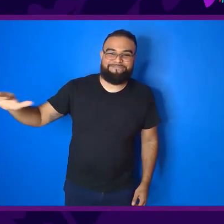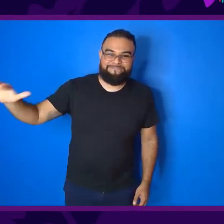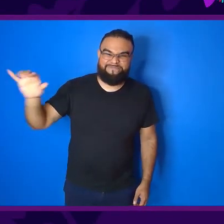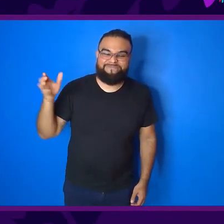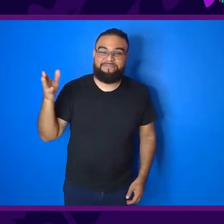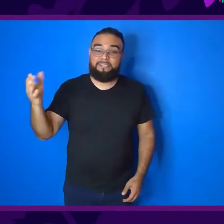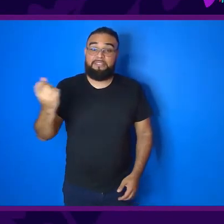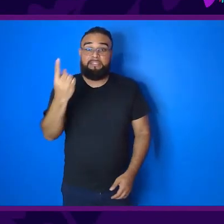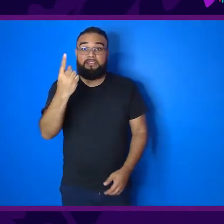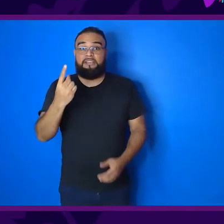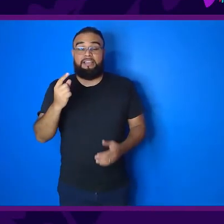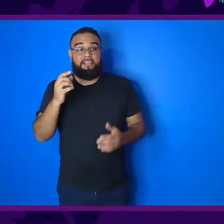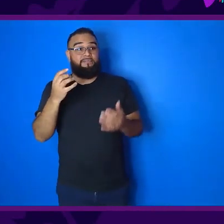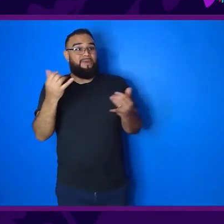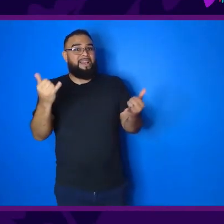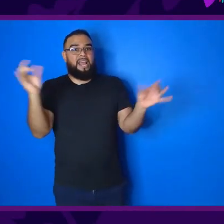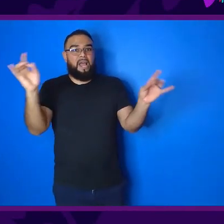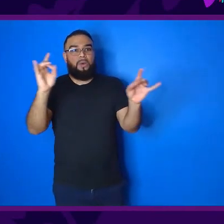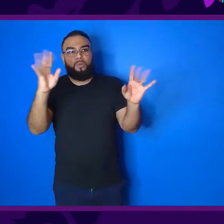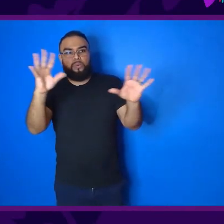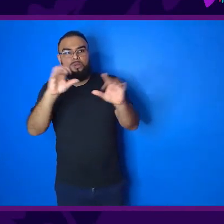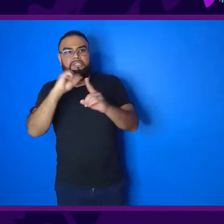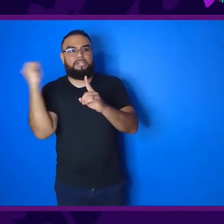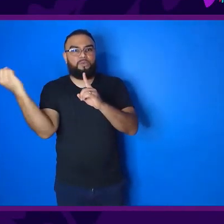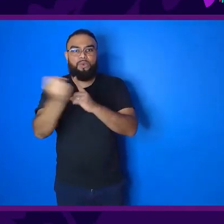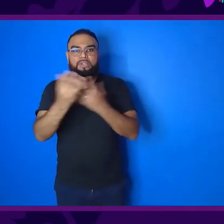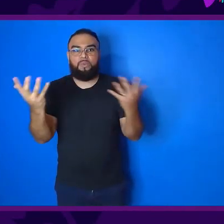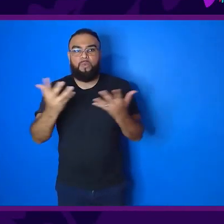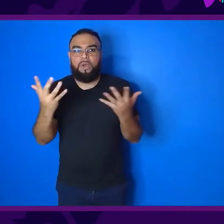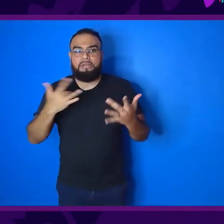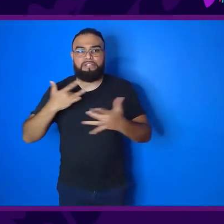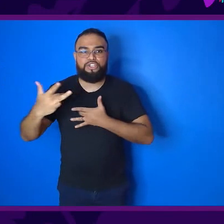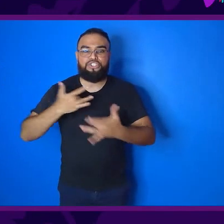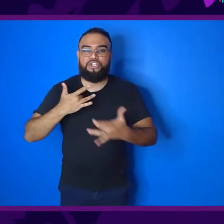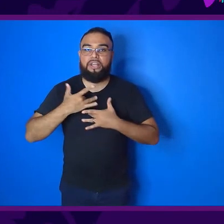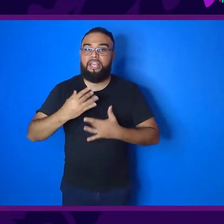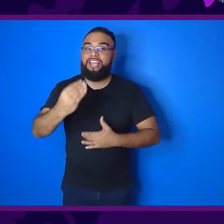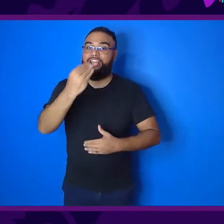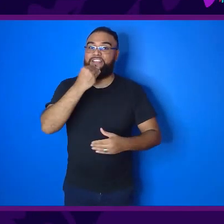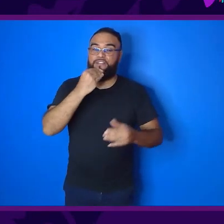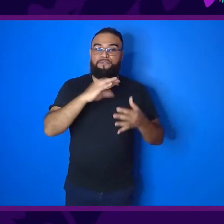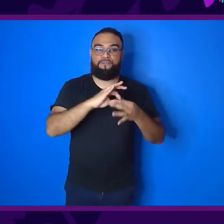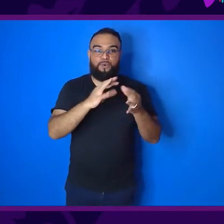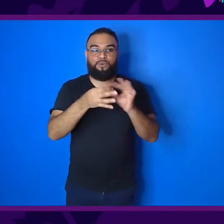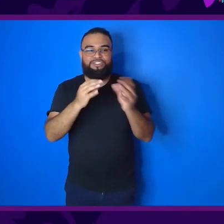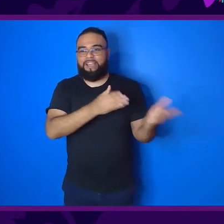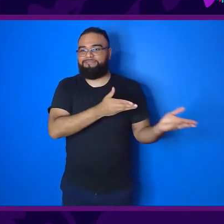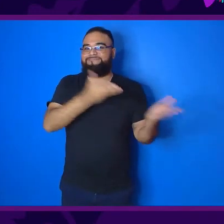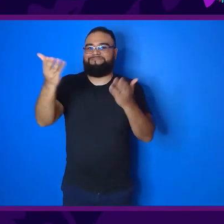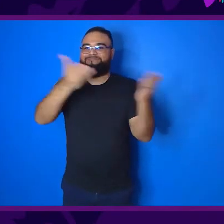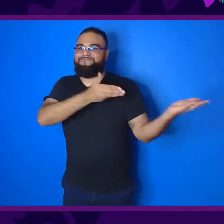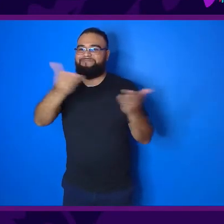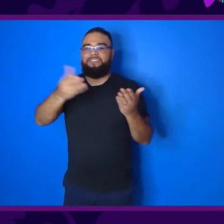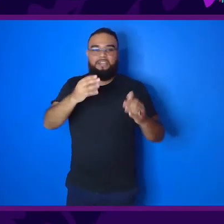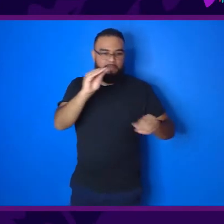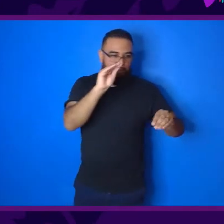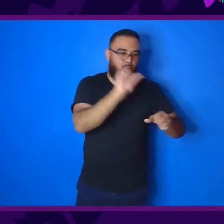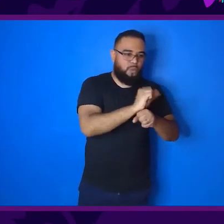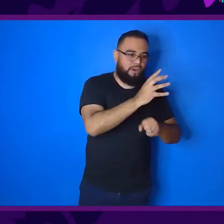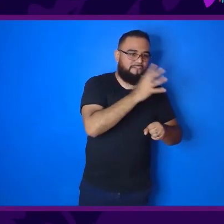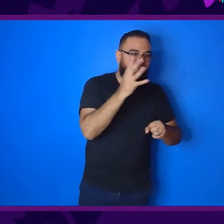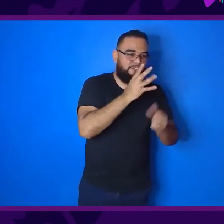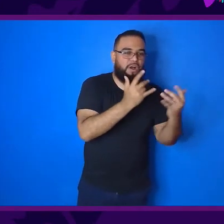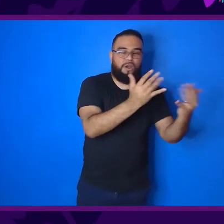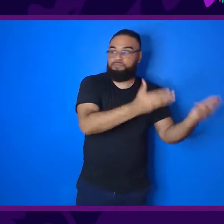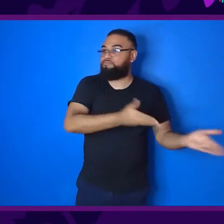whole situation is a break in the food chain. So I've been working on something to